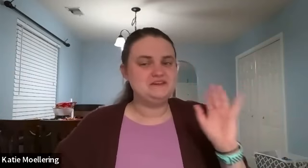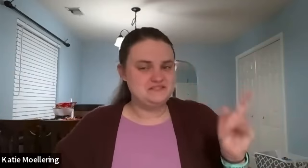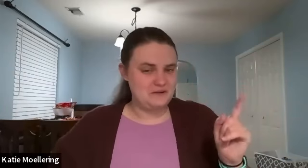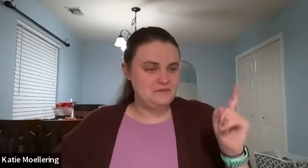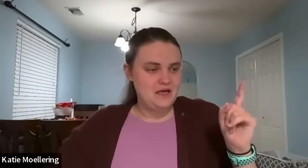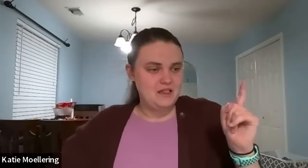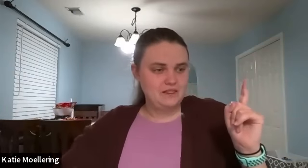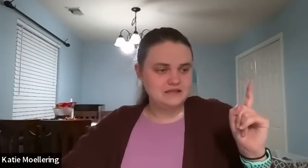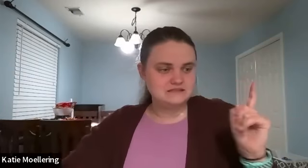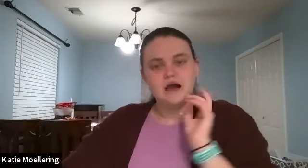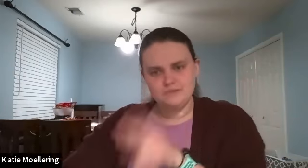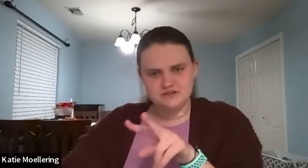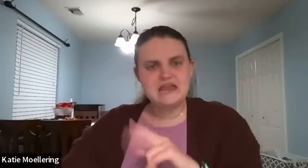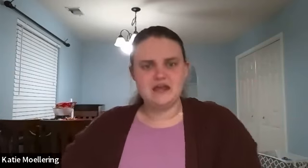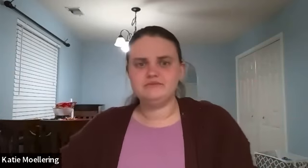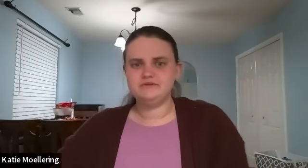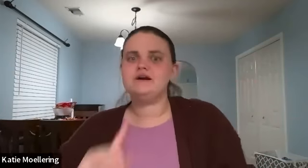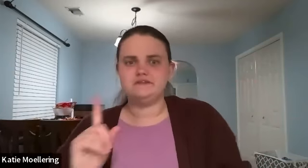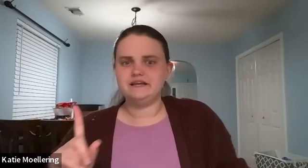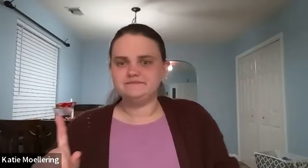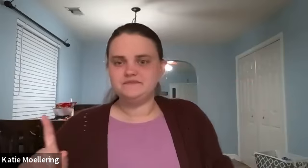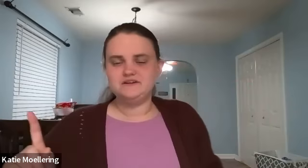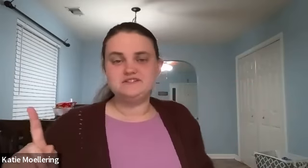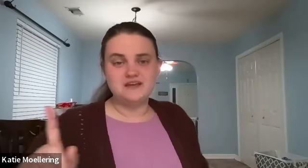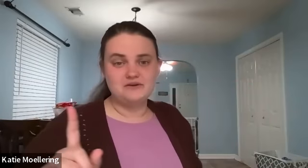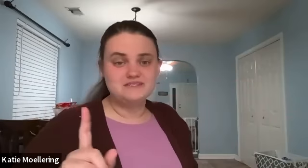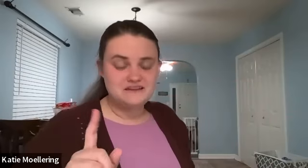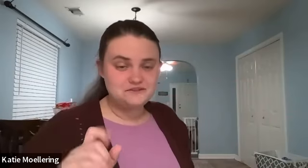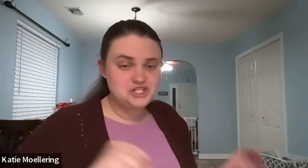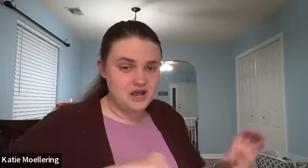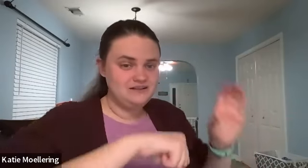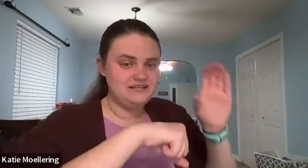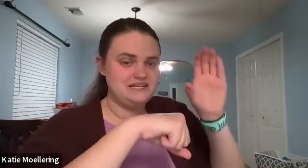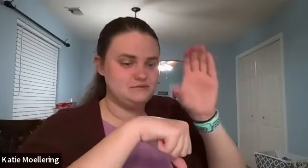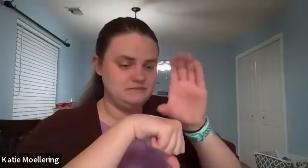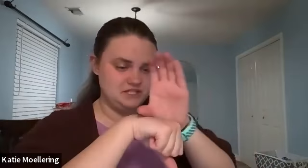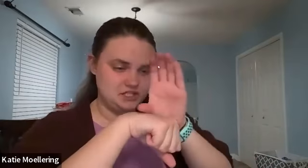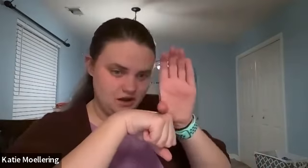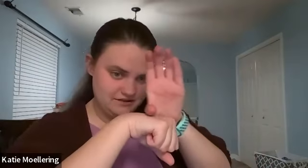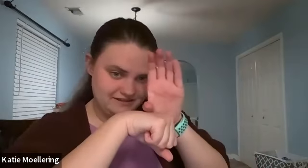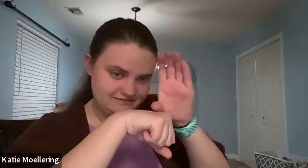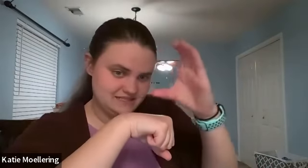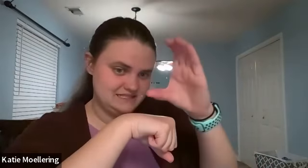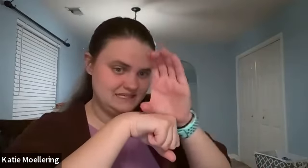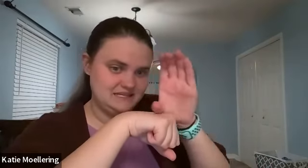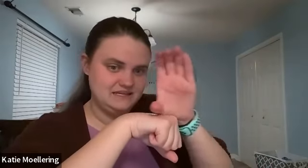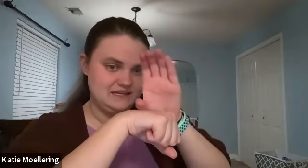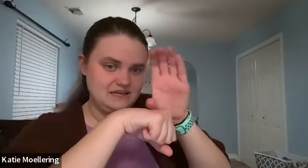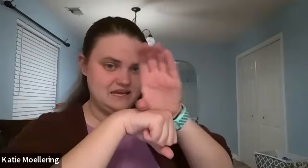So I'm going to do that now before I forget. So the sign for chocolate is going to be chocolate. So let's see. And